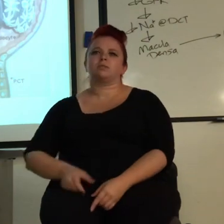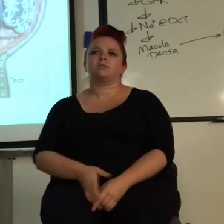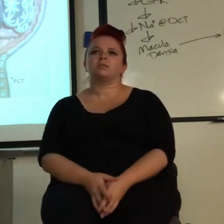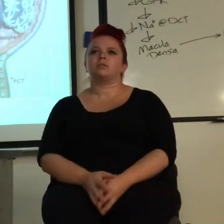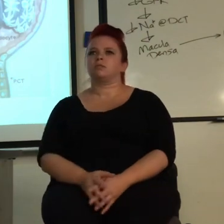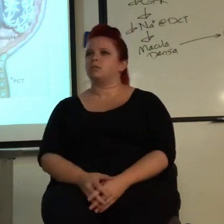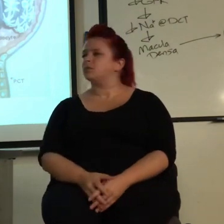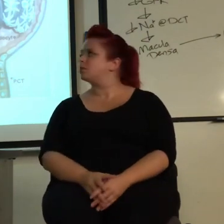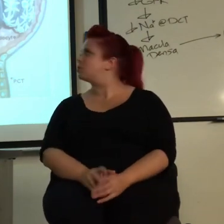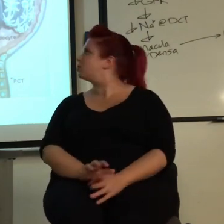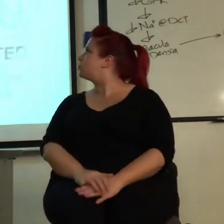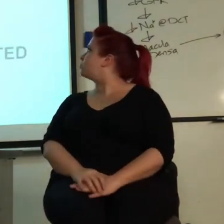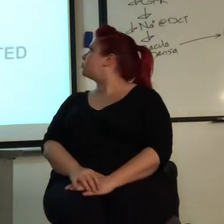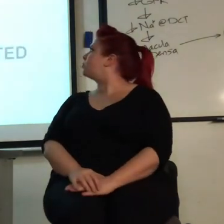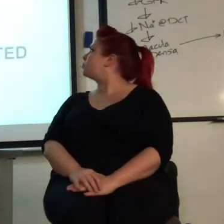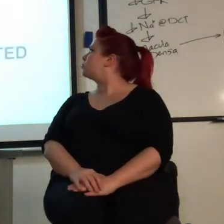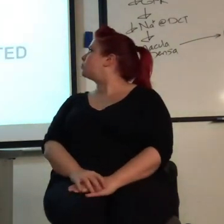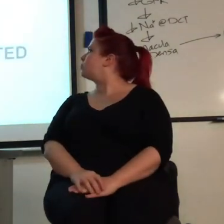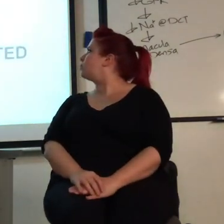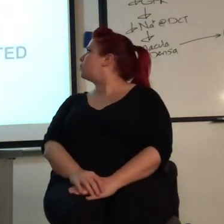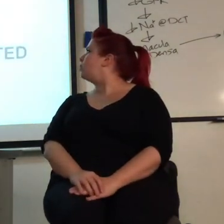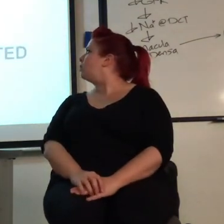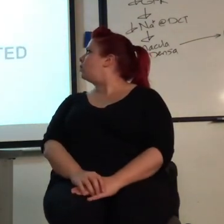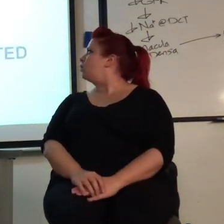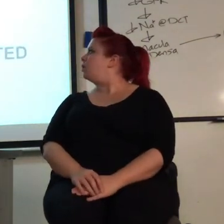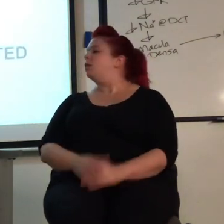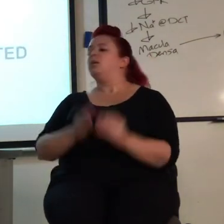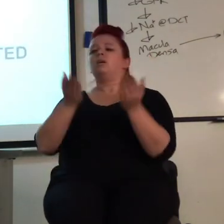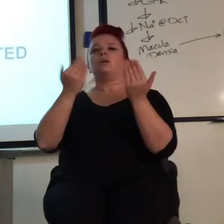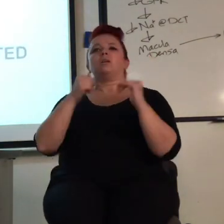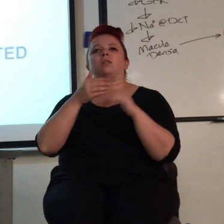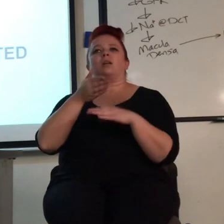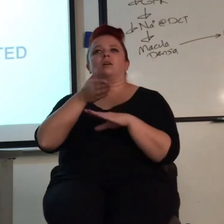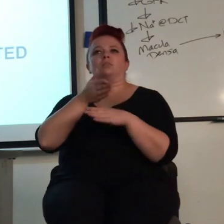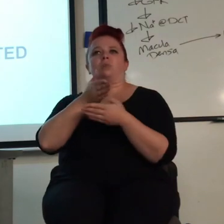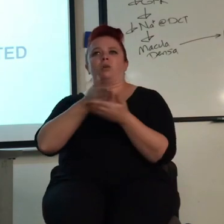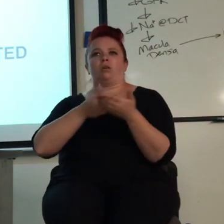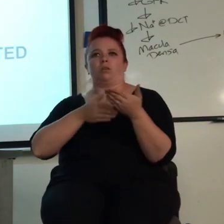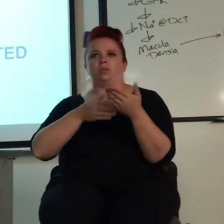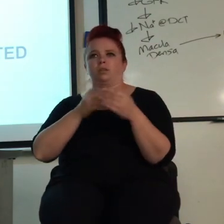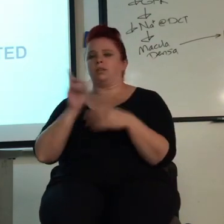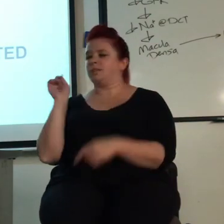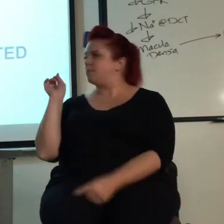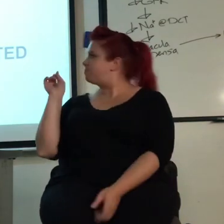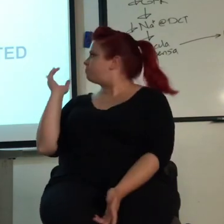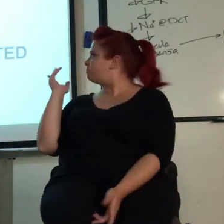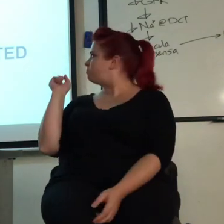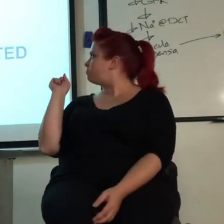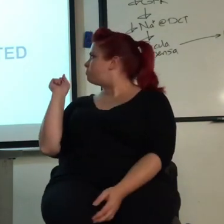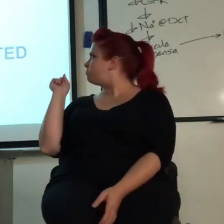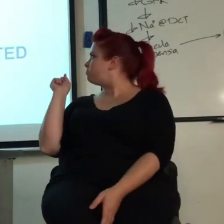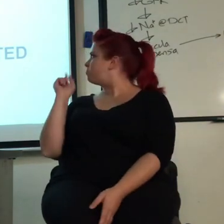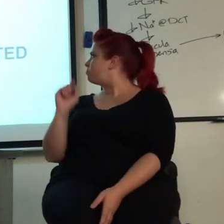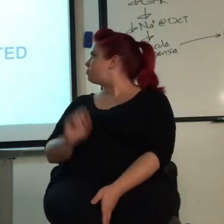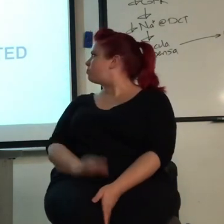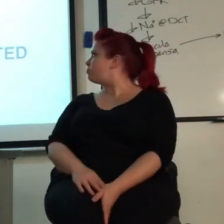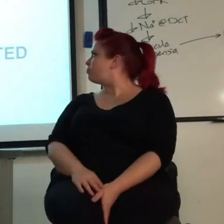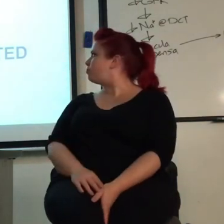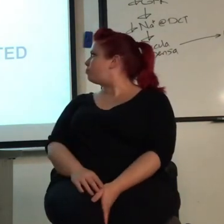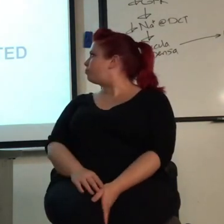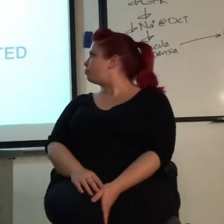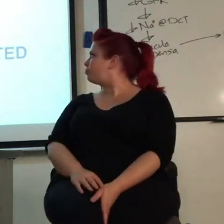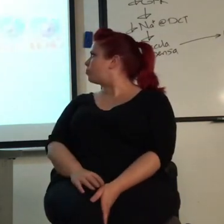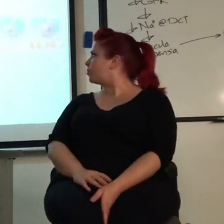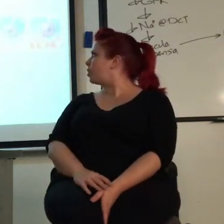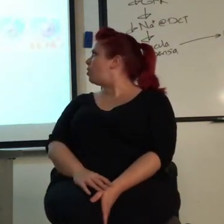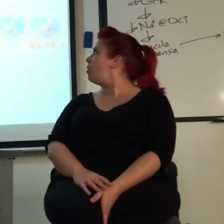So a lot of pictures of that. Well, the next part after the renal corpuscle is the proximal convoluted tubule. So let's do that. So the strategy